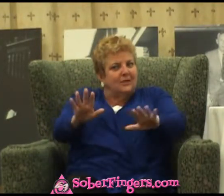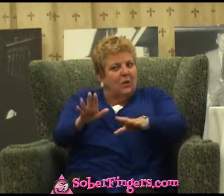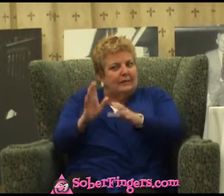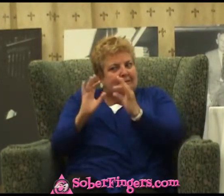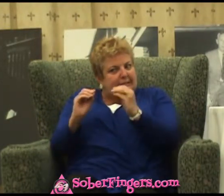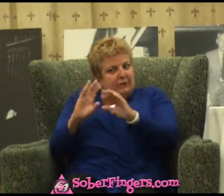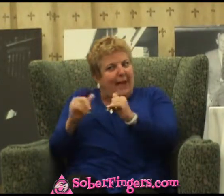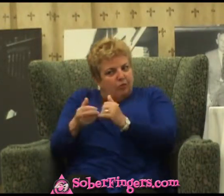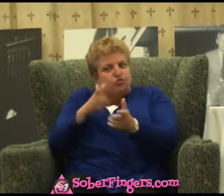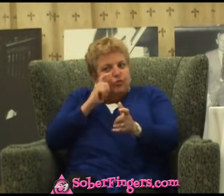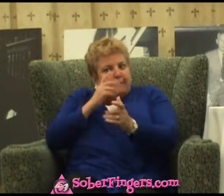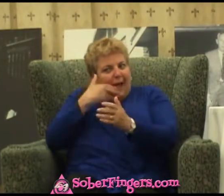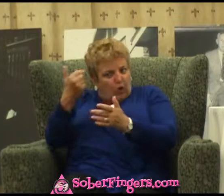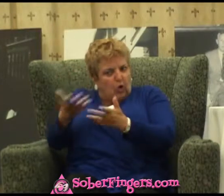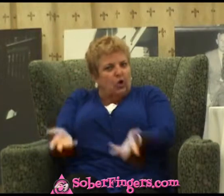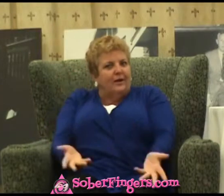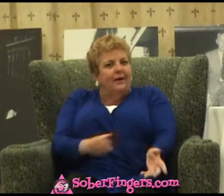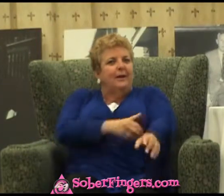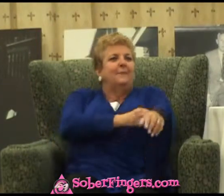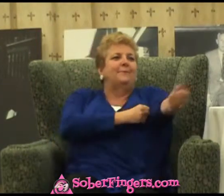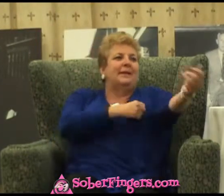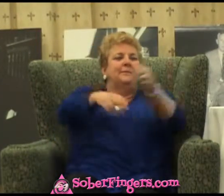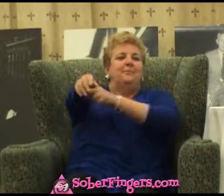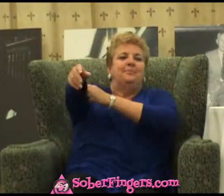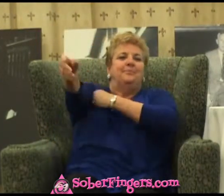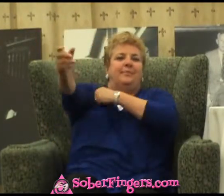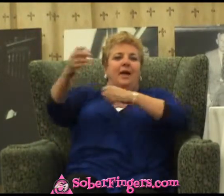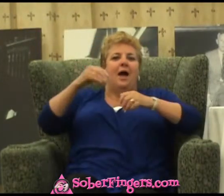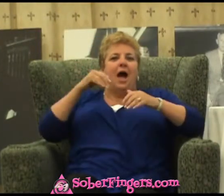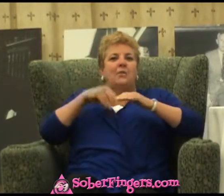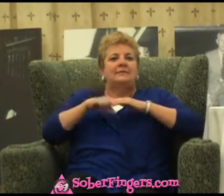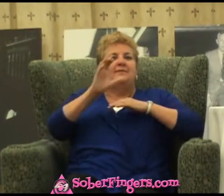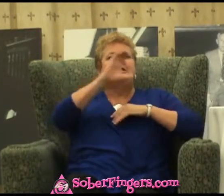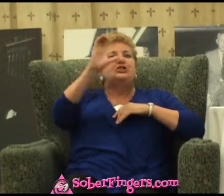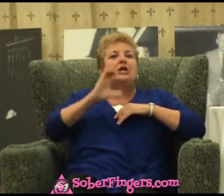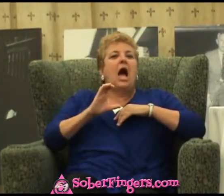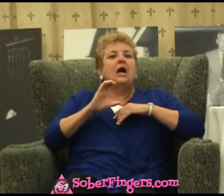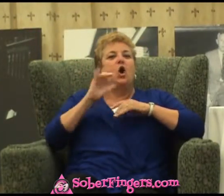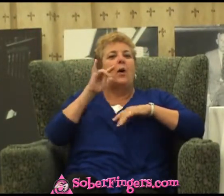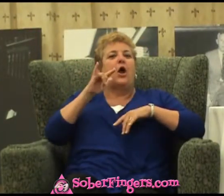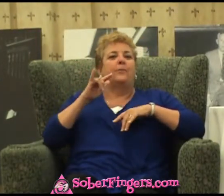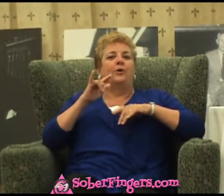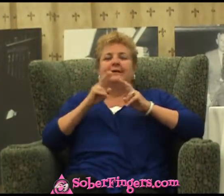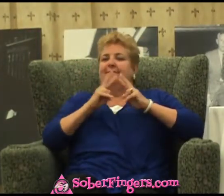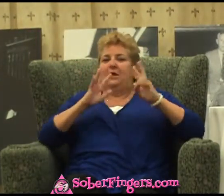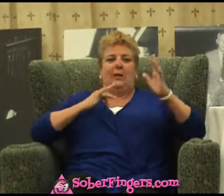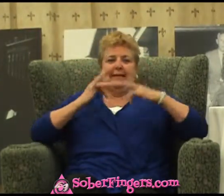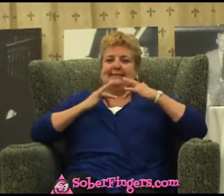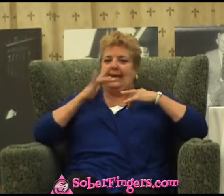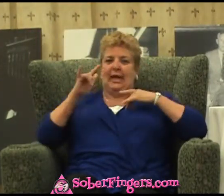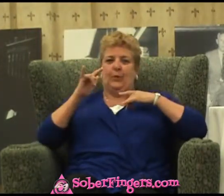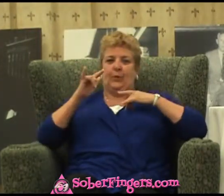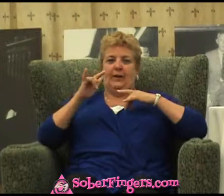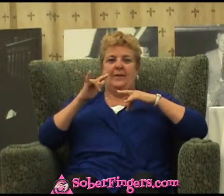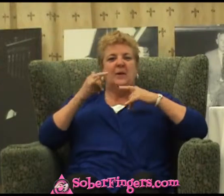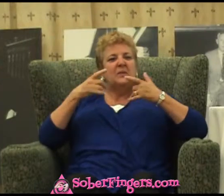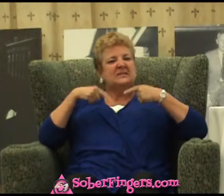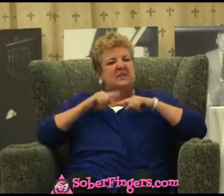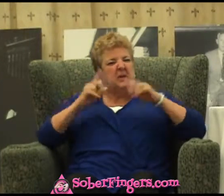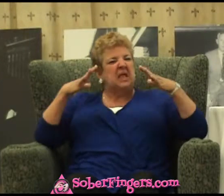don't. I was at the Chicago, O'Hare is a very exciting place to walk through, and it was the holidays a few years ago, and